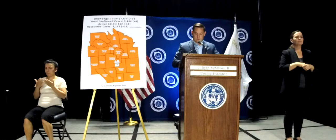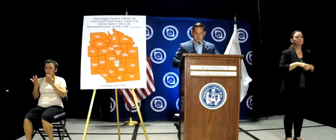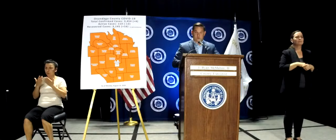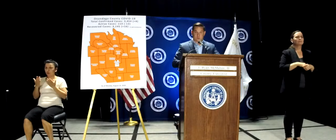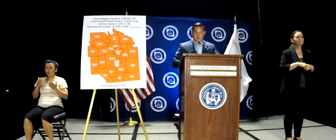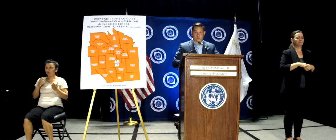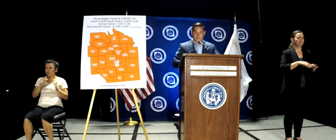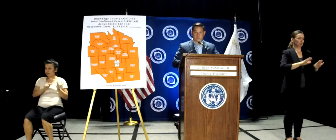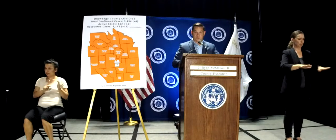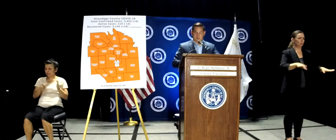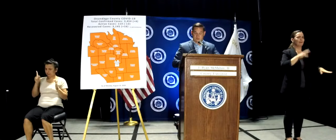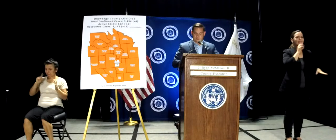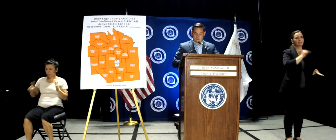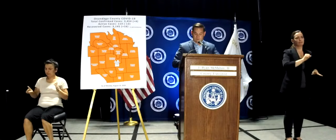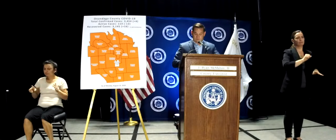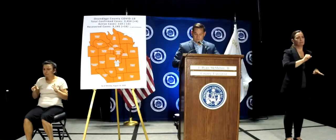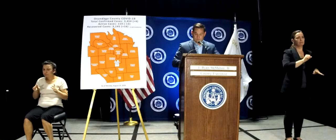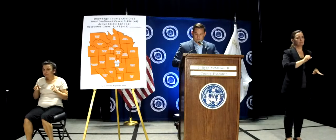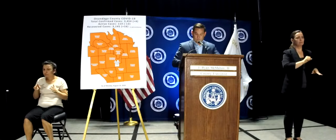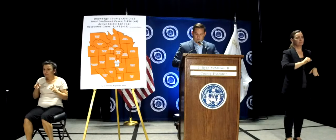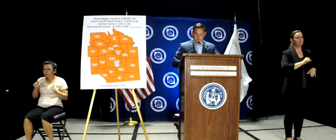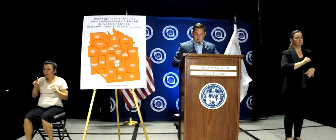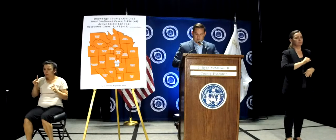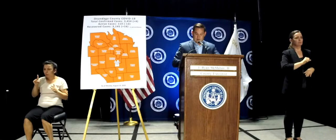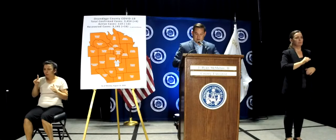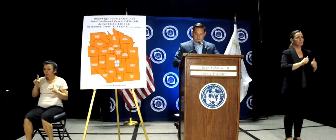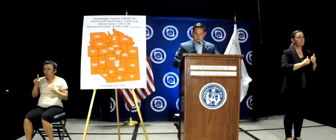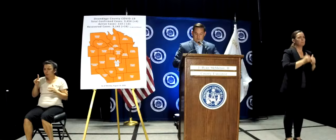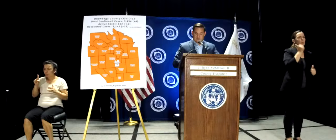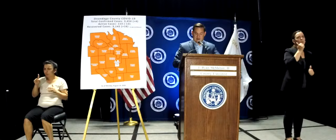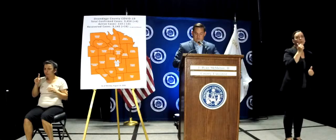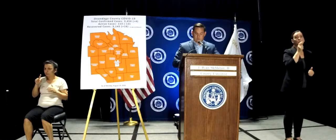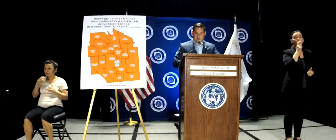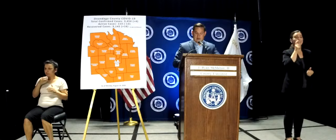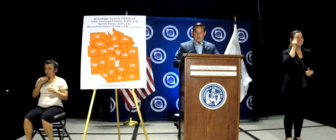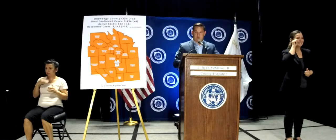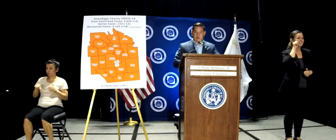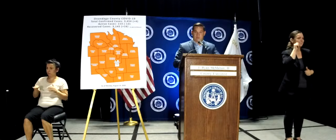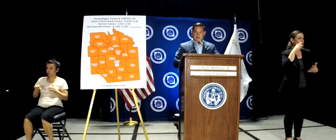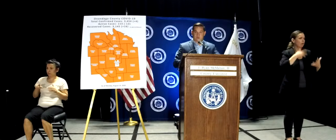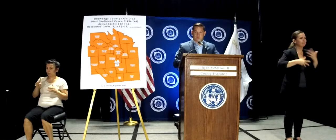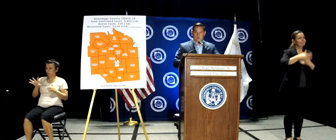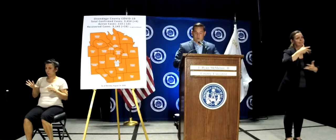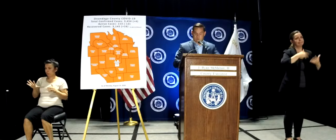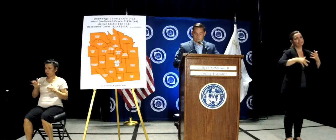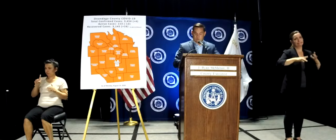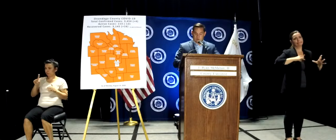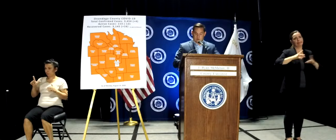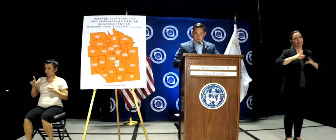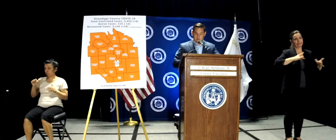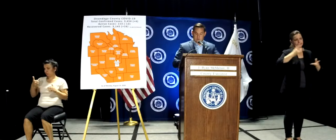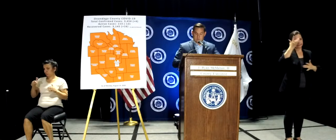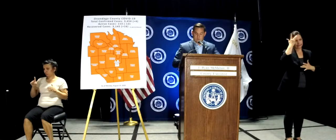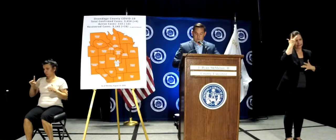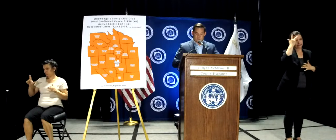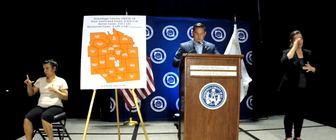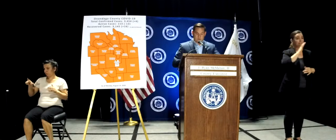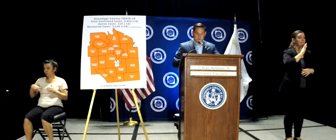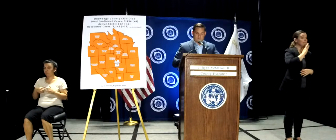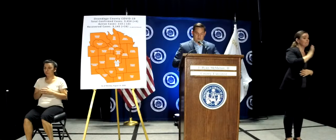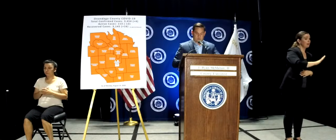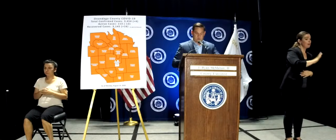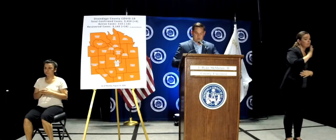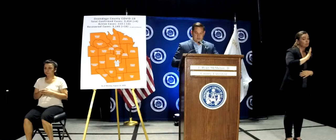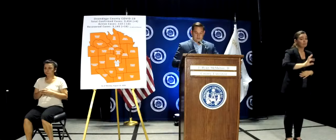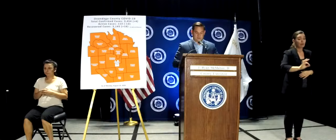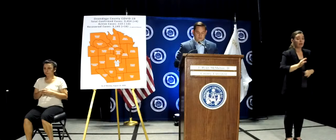175, most of those being your teens. Out of the 5 through 9, your elementary school numbers,